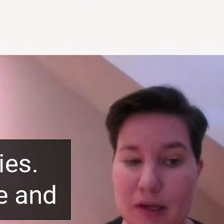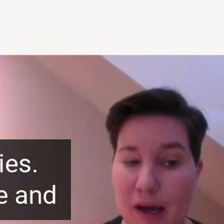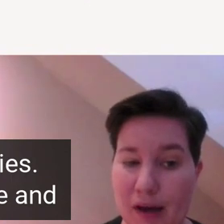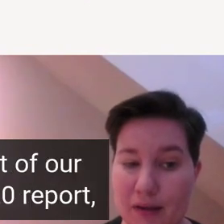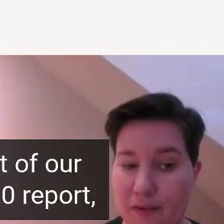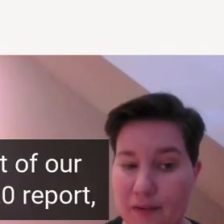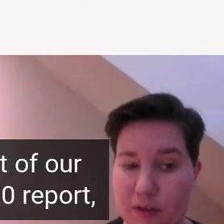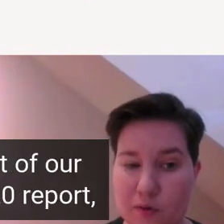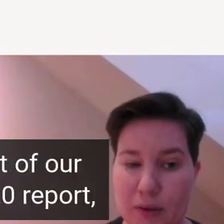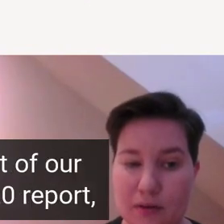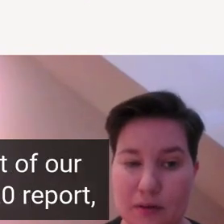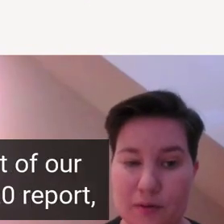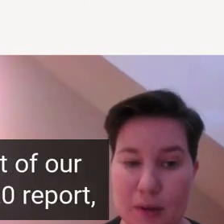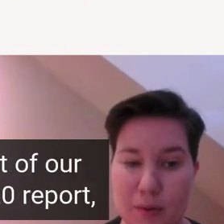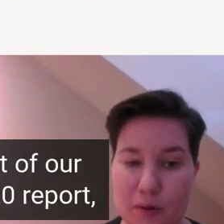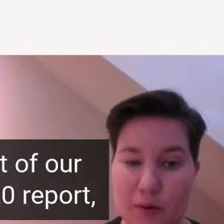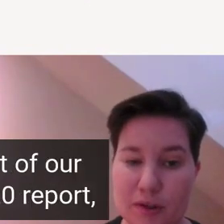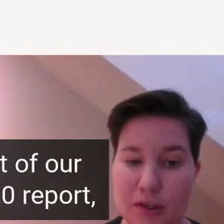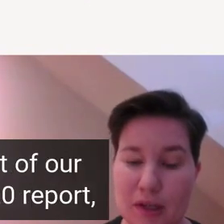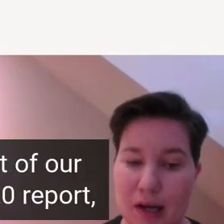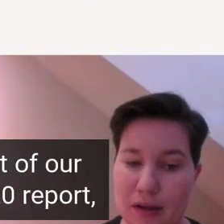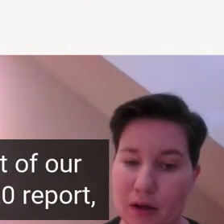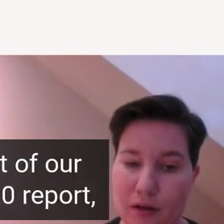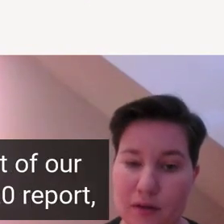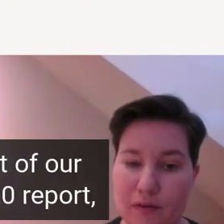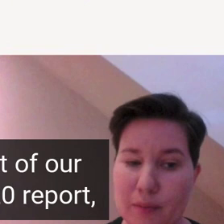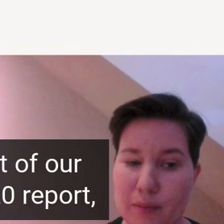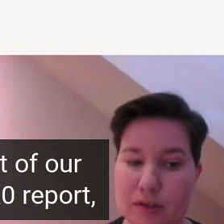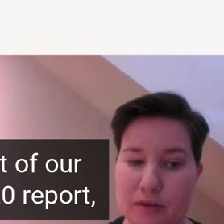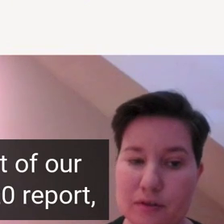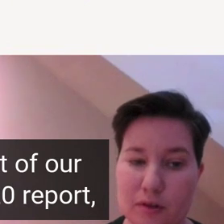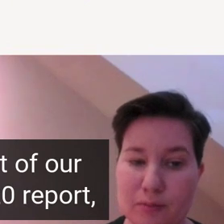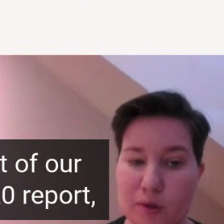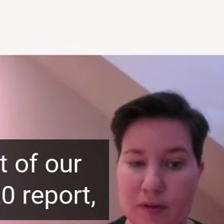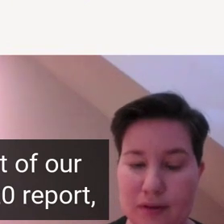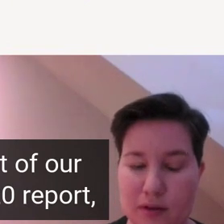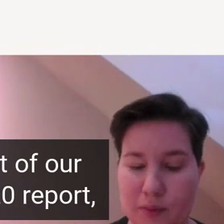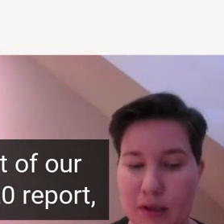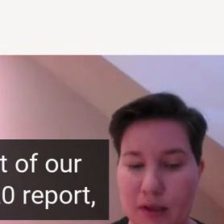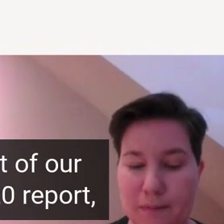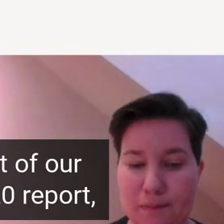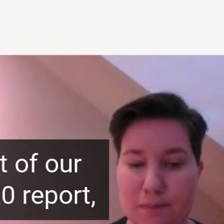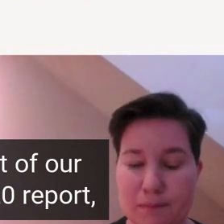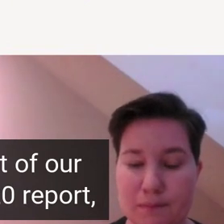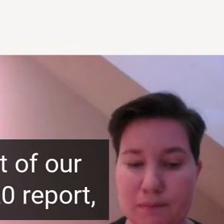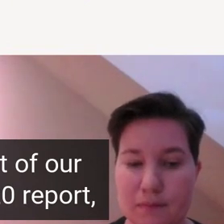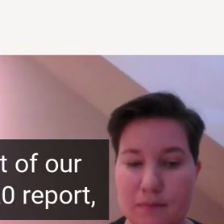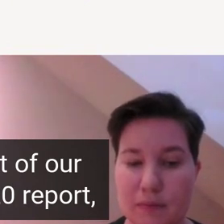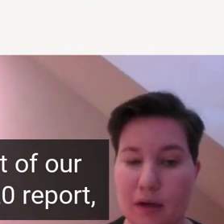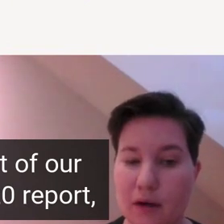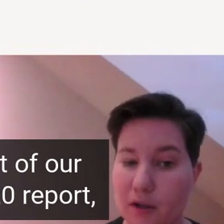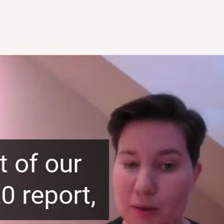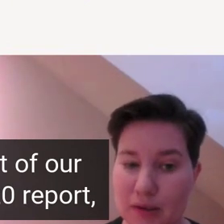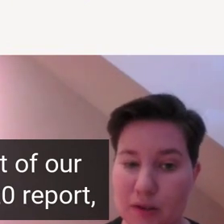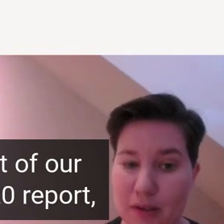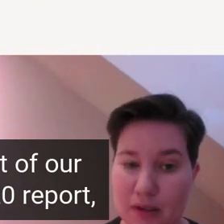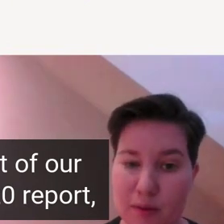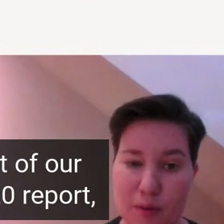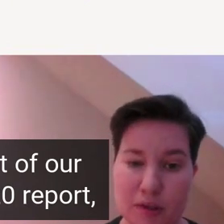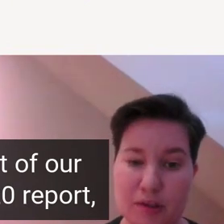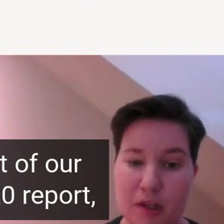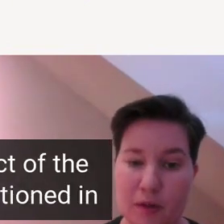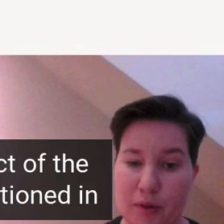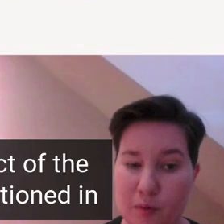experience and an evidence-based approach at the heart of our mission to improve accessibility. Our